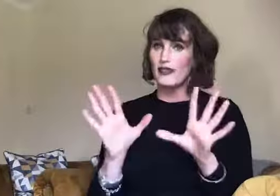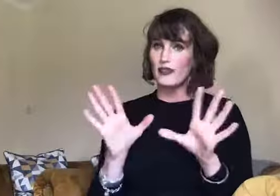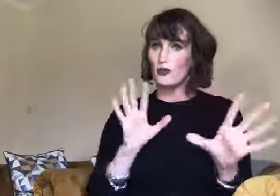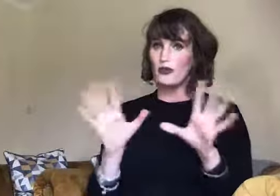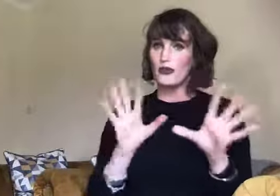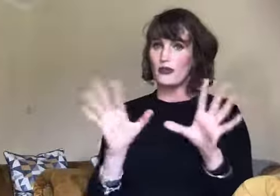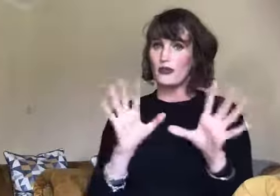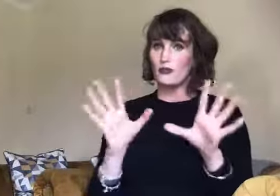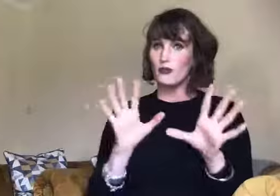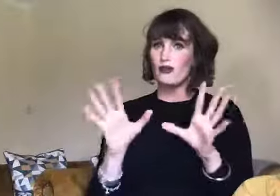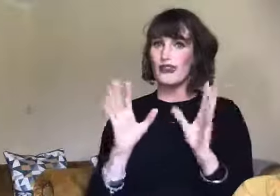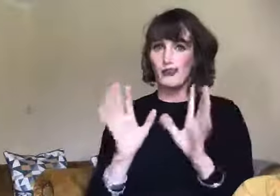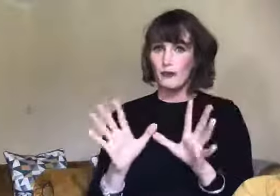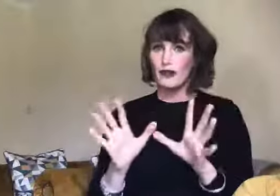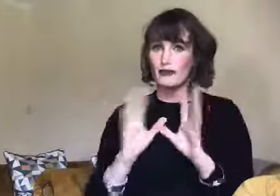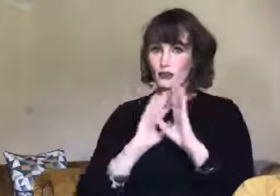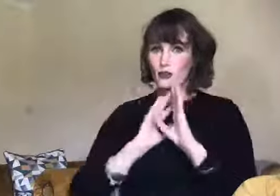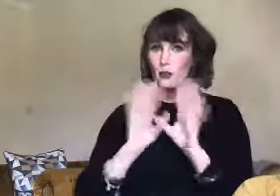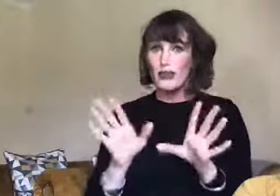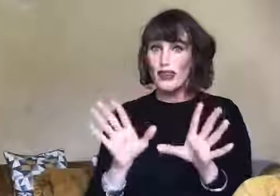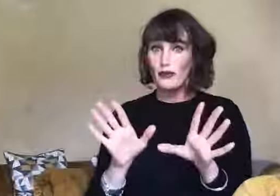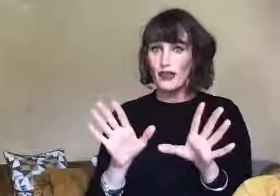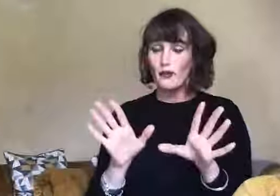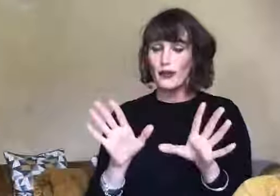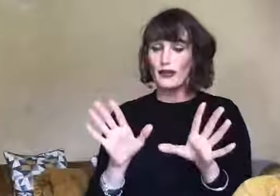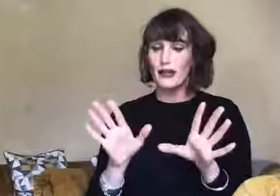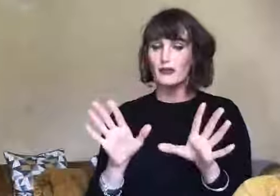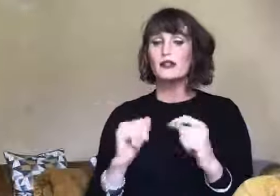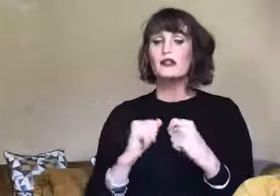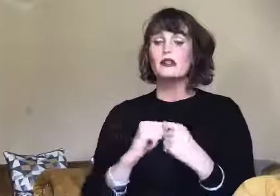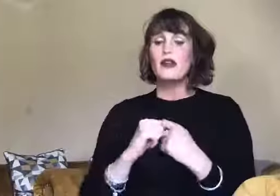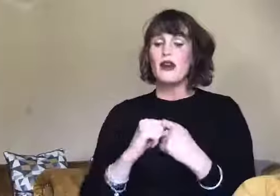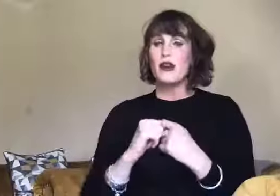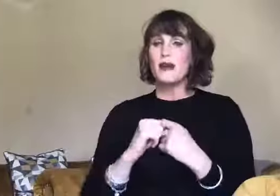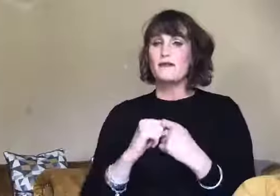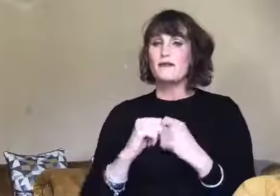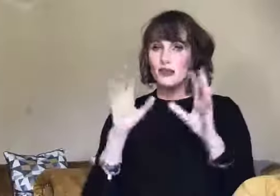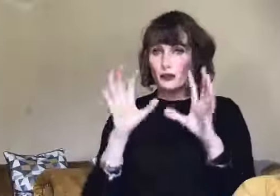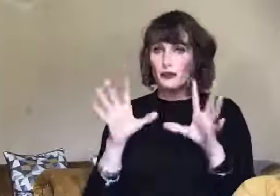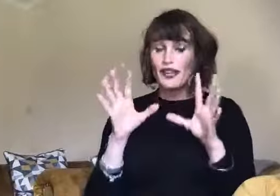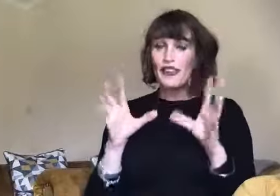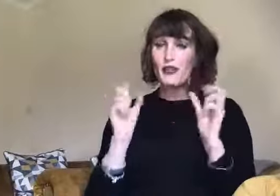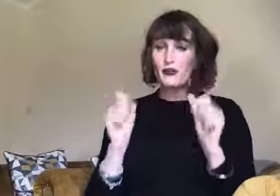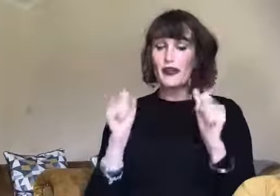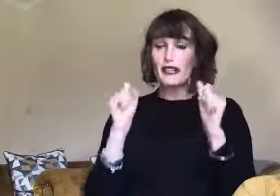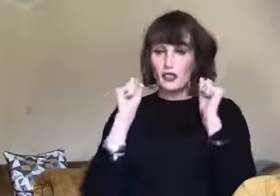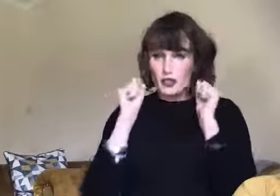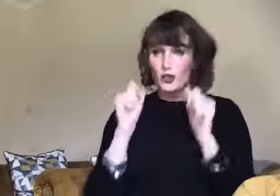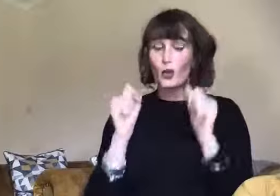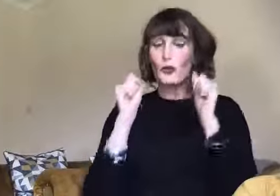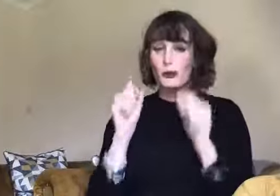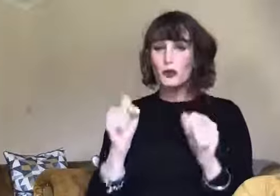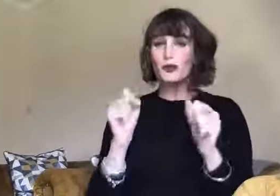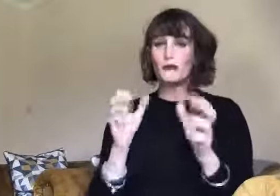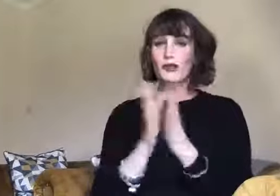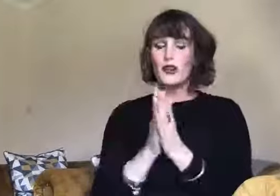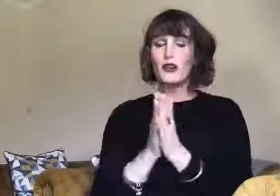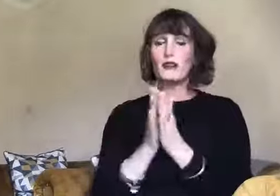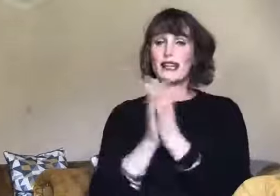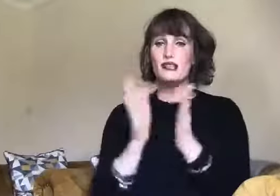together with the alphabet. So you're all there with the alphabet now. Don't forget the alphabet is just so important, because that's